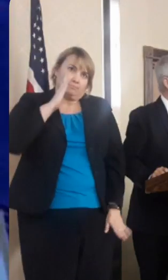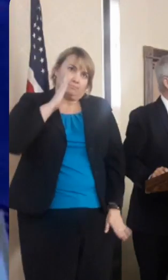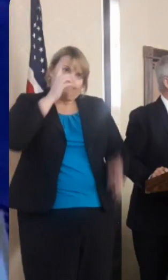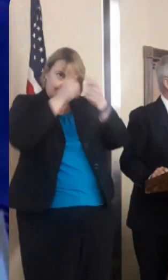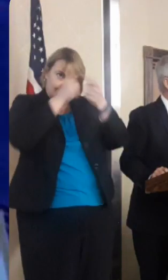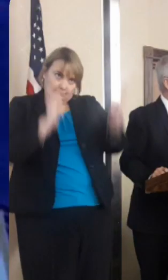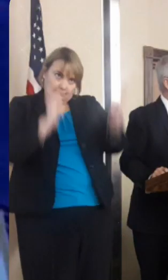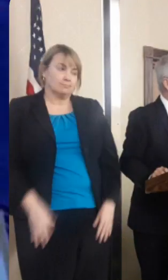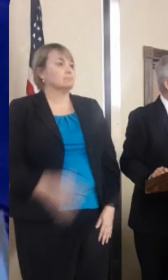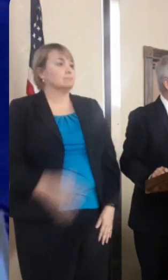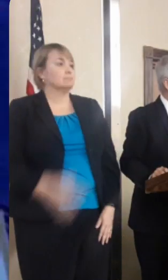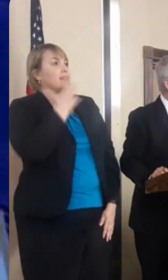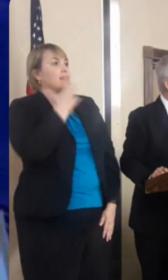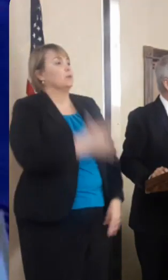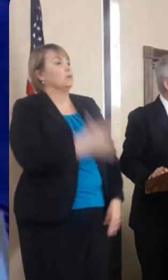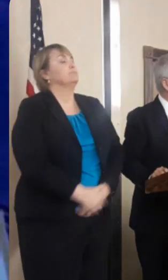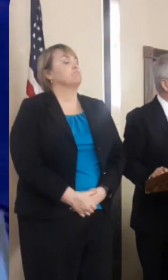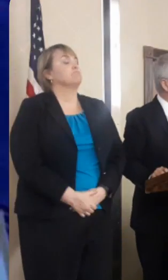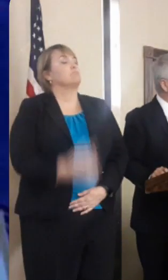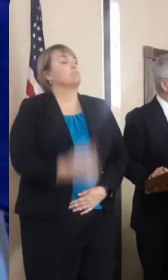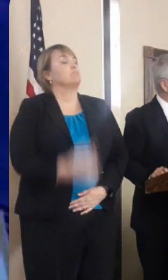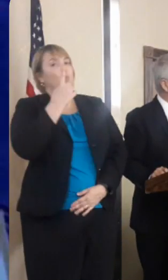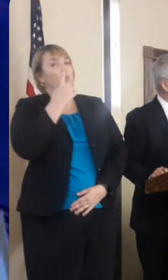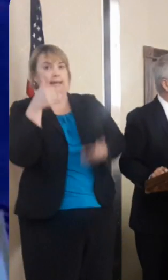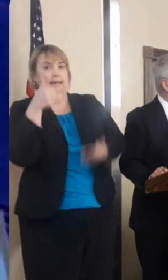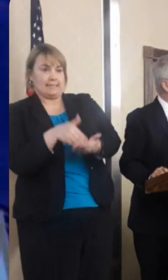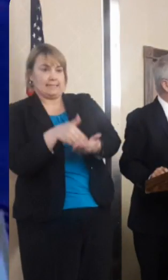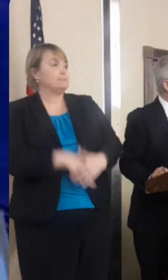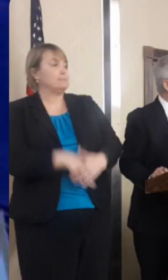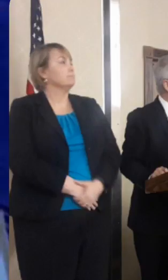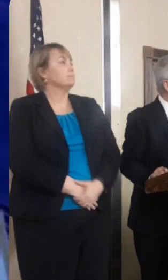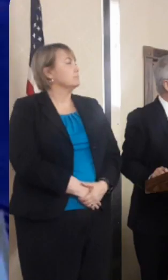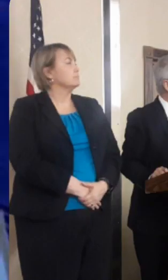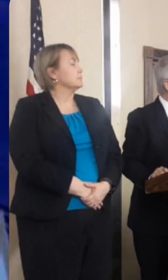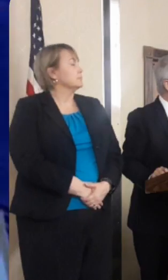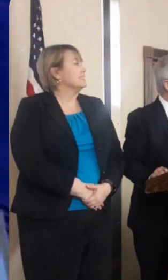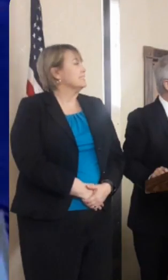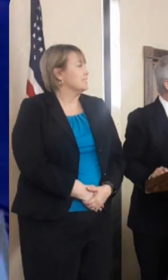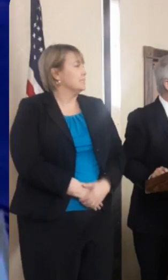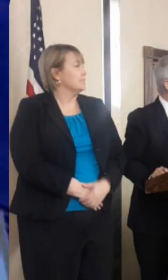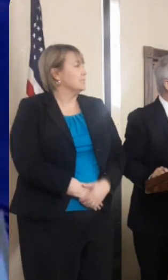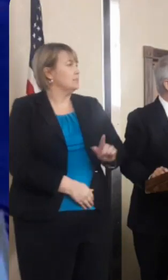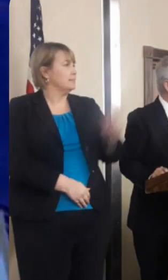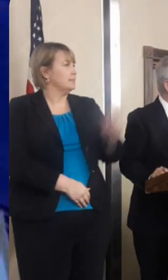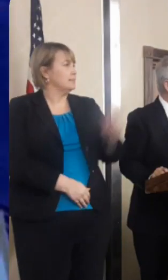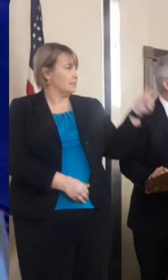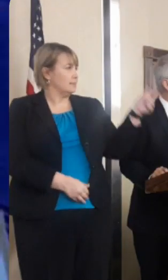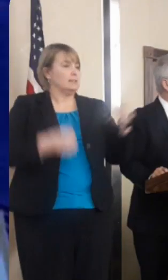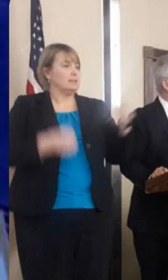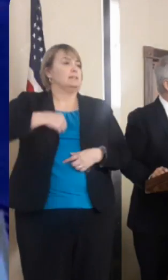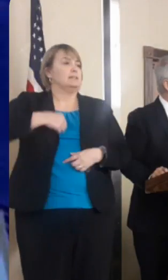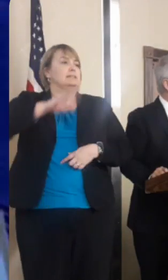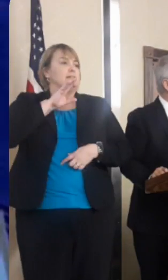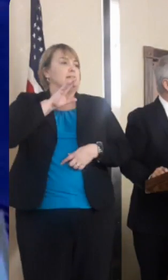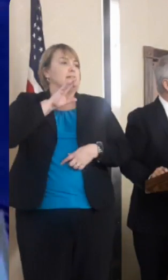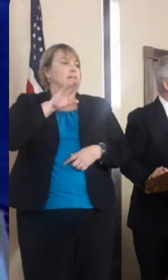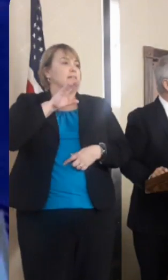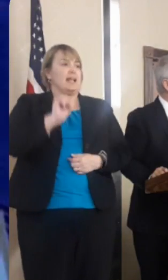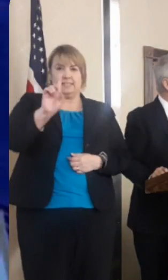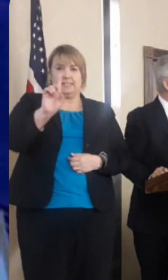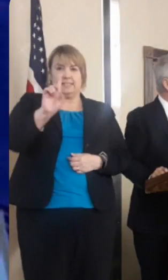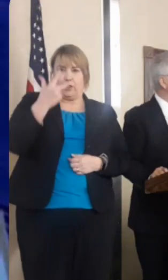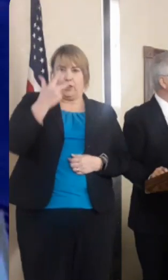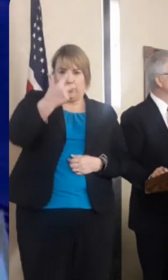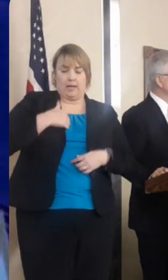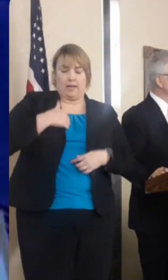Okay, so that's one against the motion. Carol, Mr. 3, Mr. Chairman, speaking in favor. We have 3 hours.